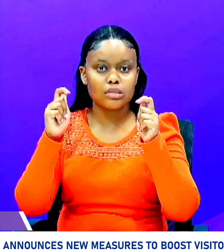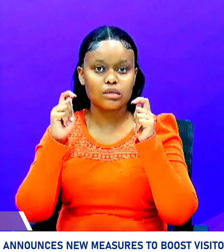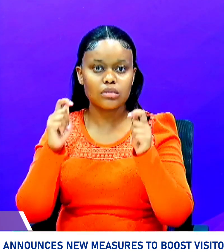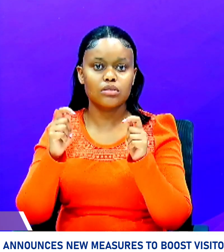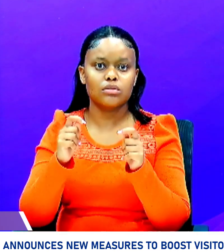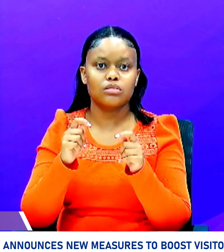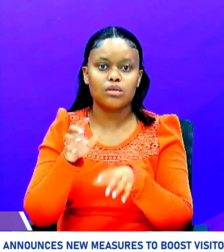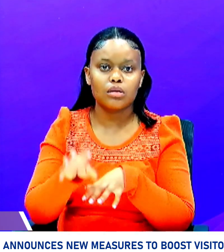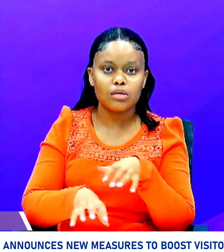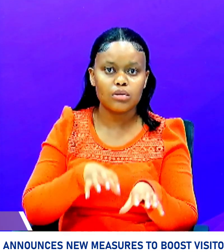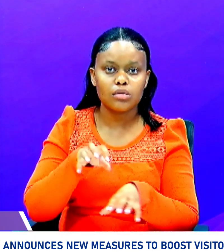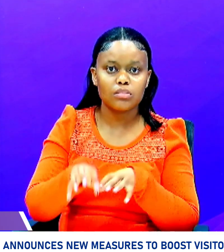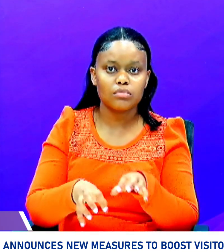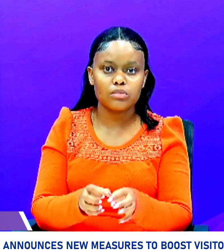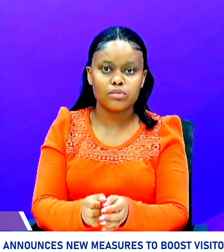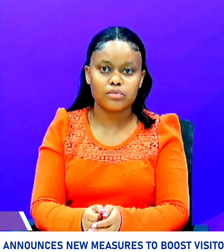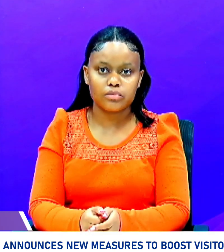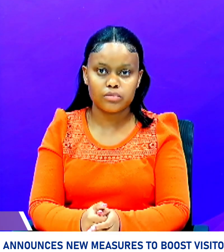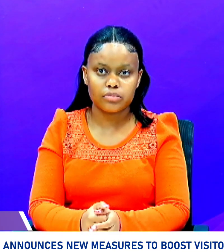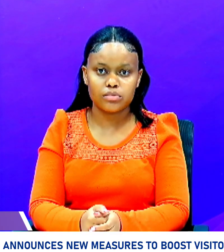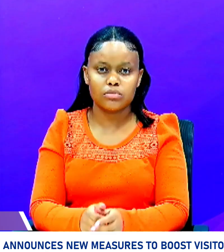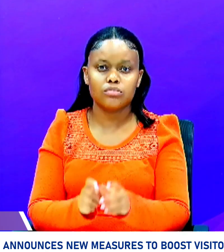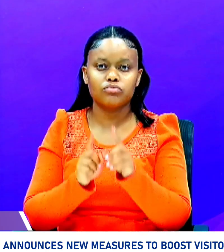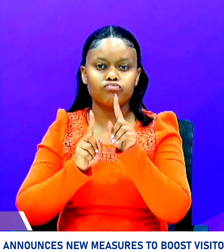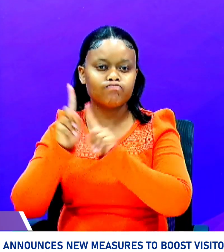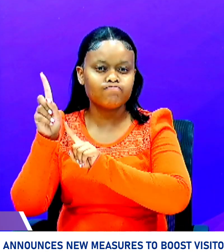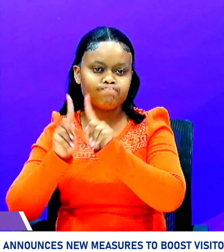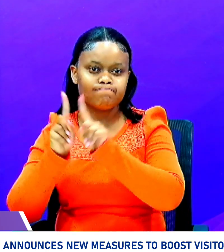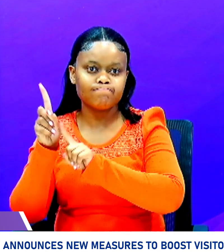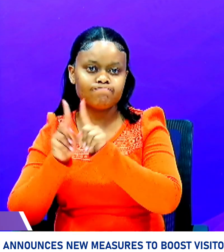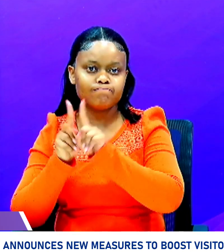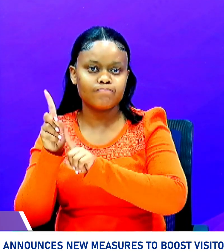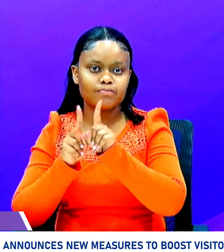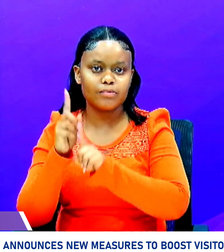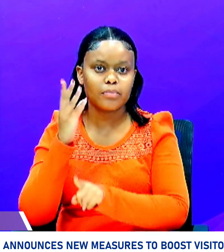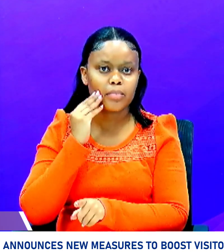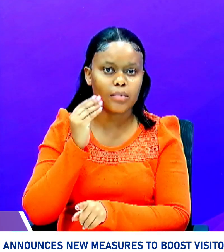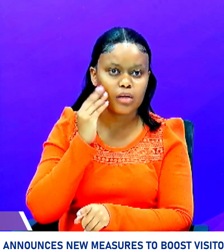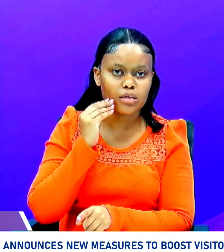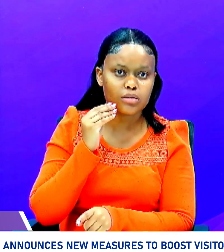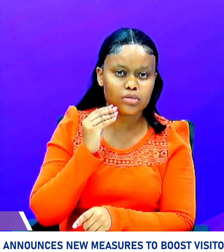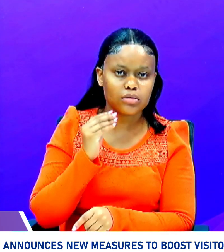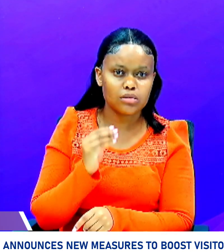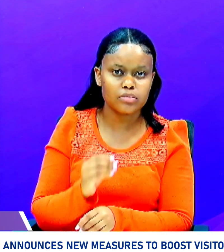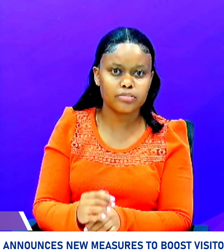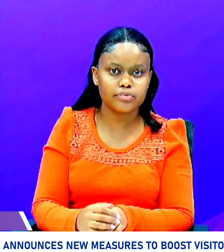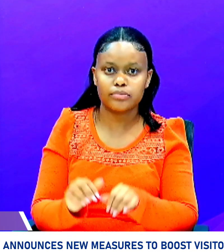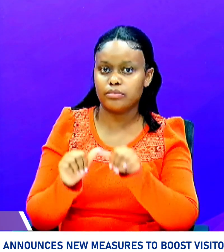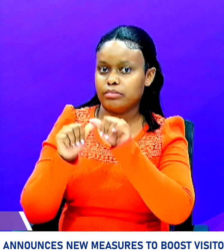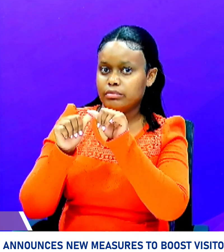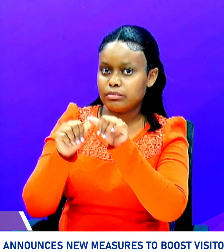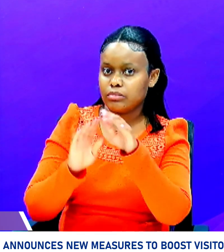vehicles do not interfere with animal movement. Miano emphasized that